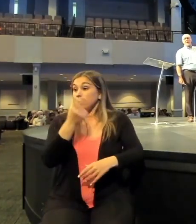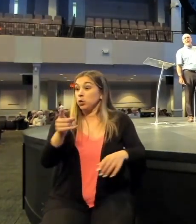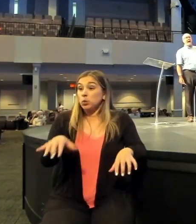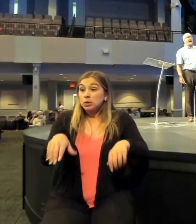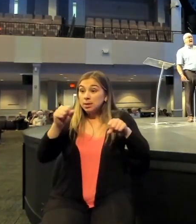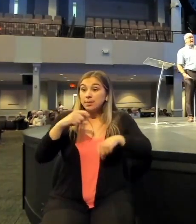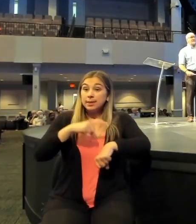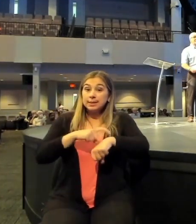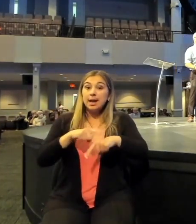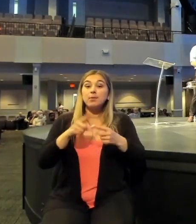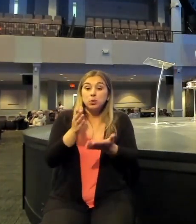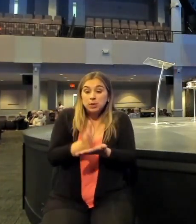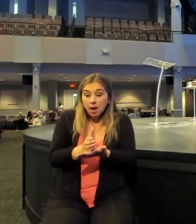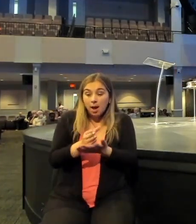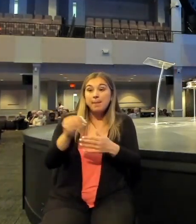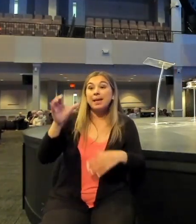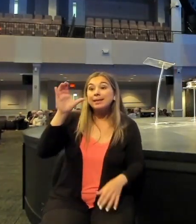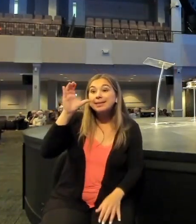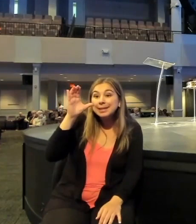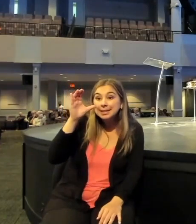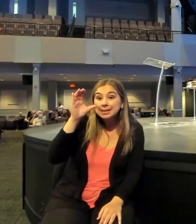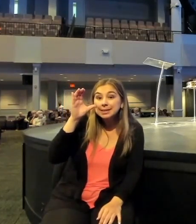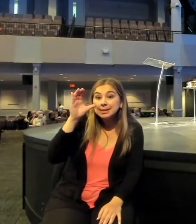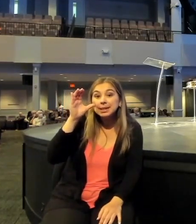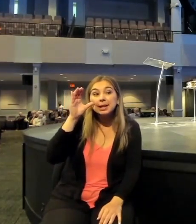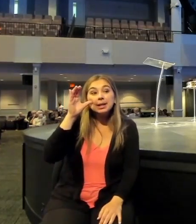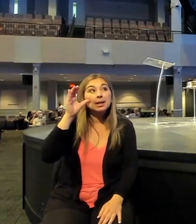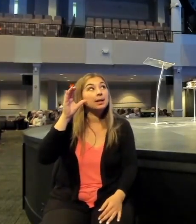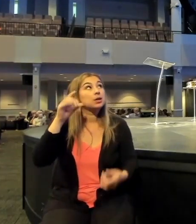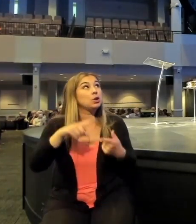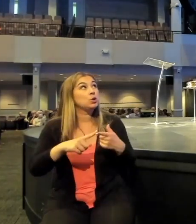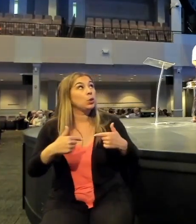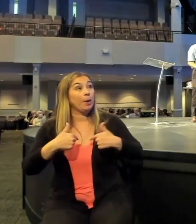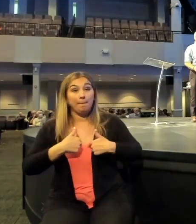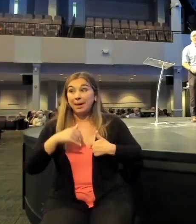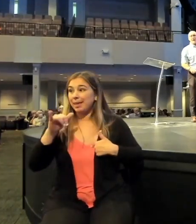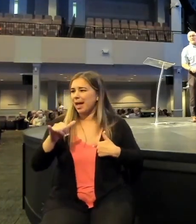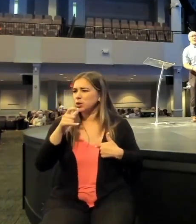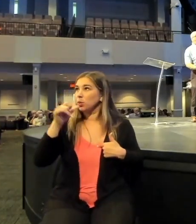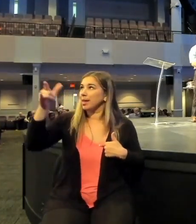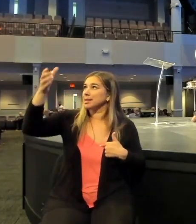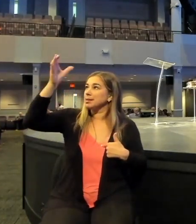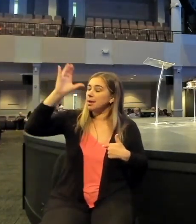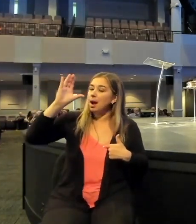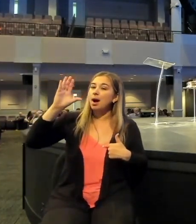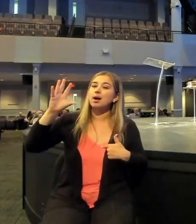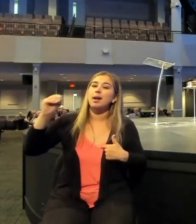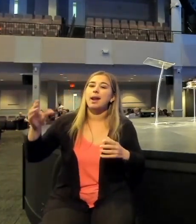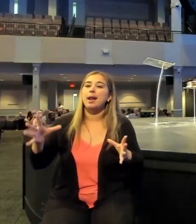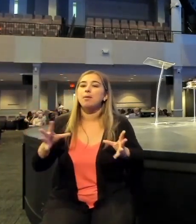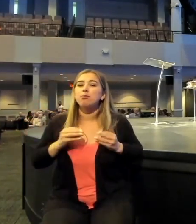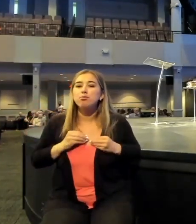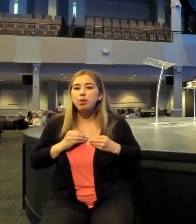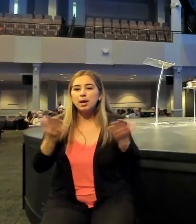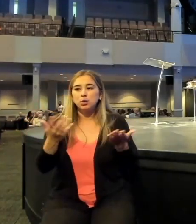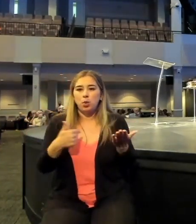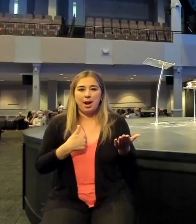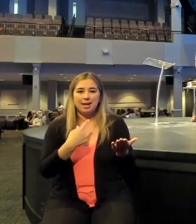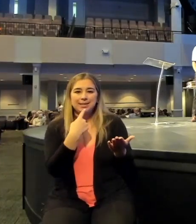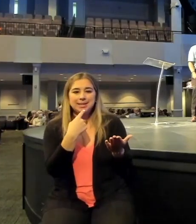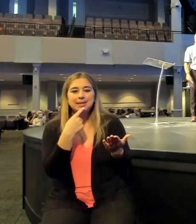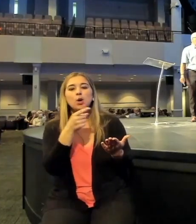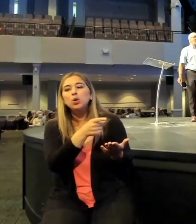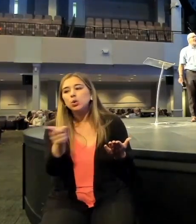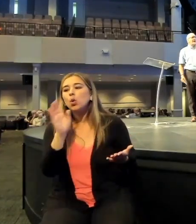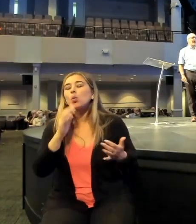to stop and listen to... Who's the me? It's God. And embrace what? I say you